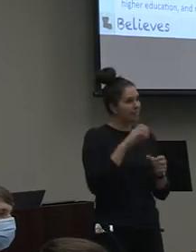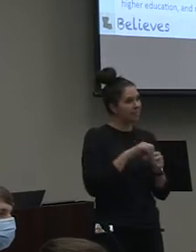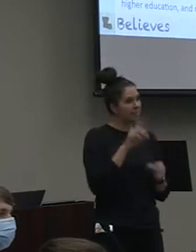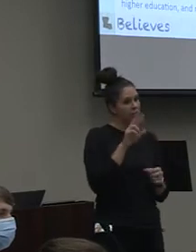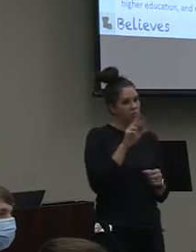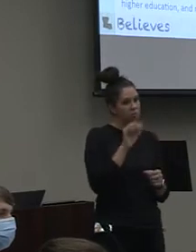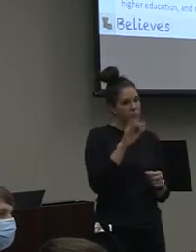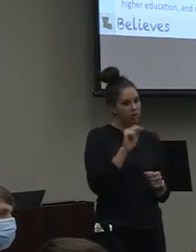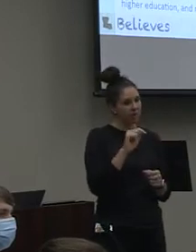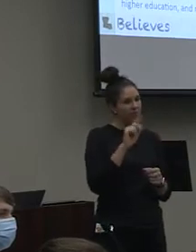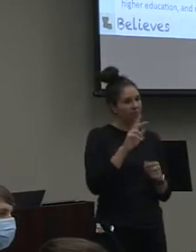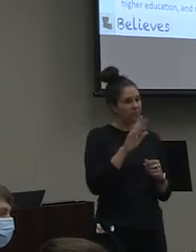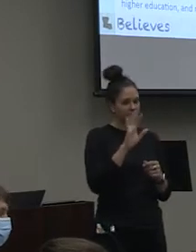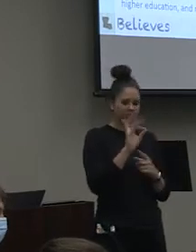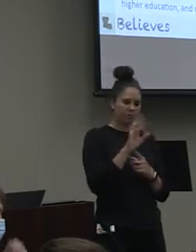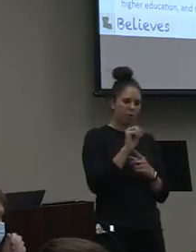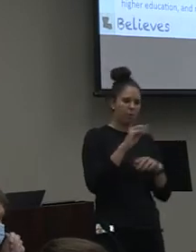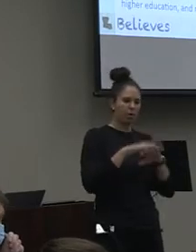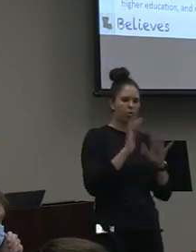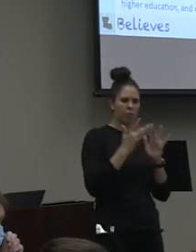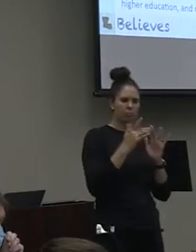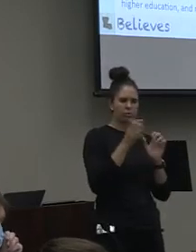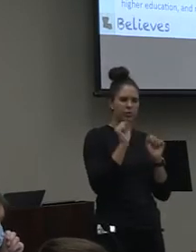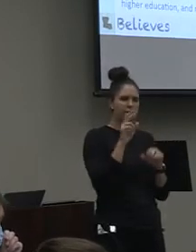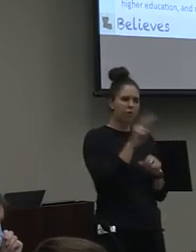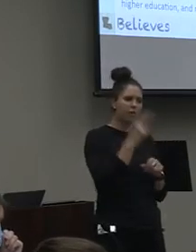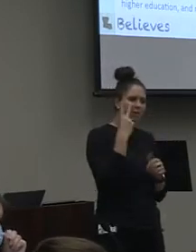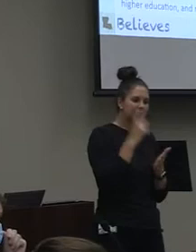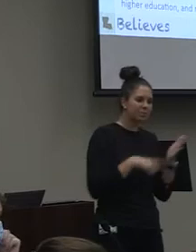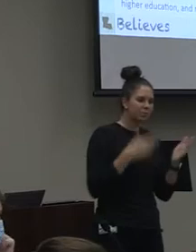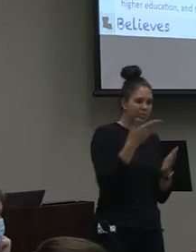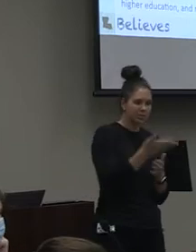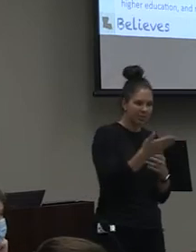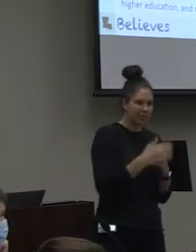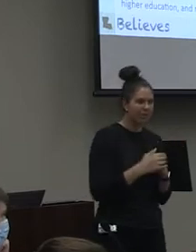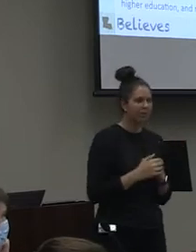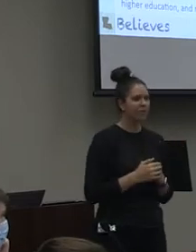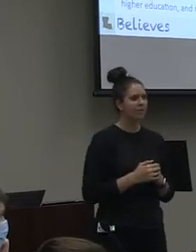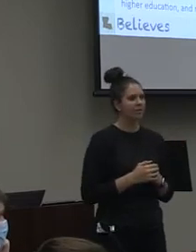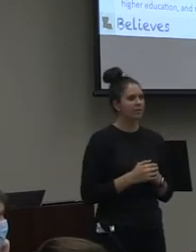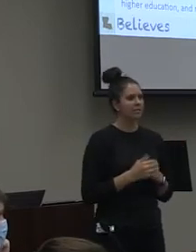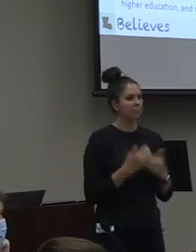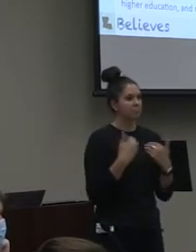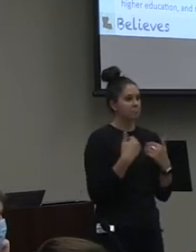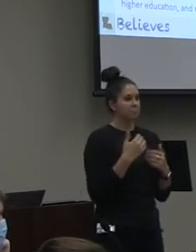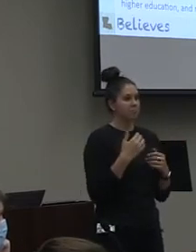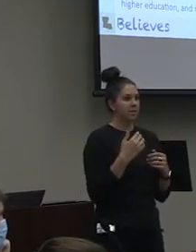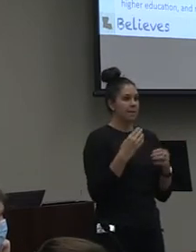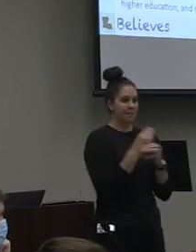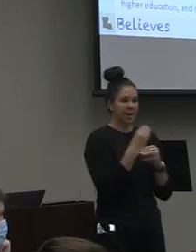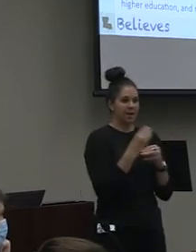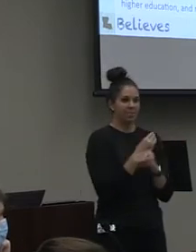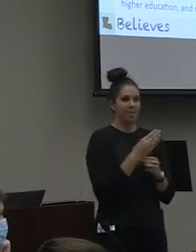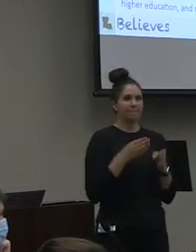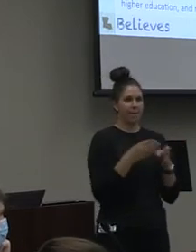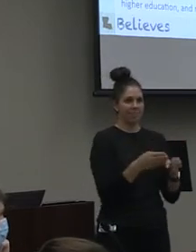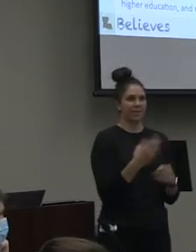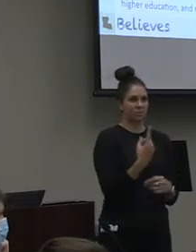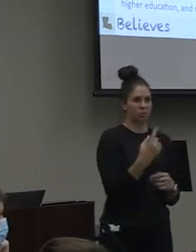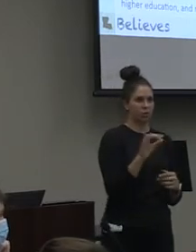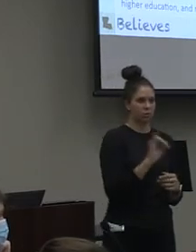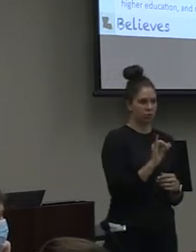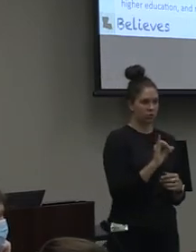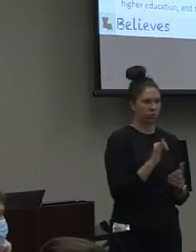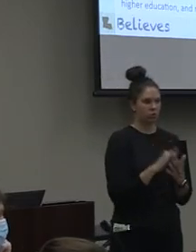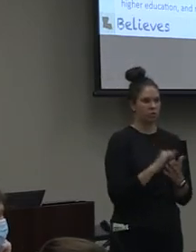form. It's on the website. You can go and look and see what's there. There's a math mod methods one as well